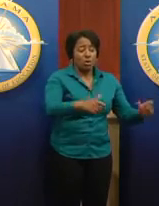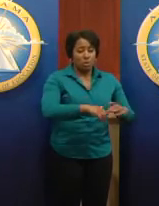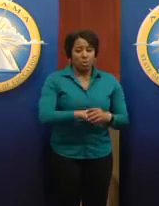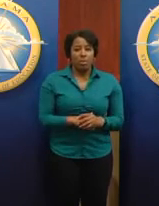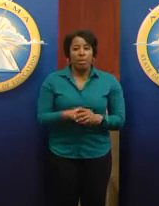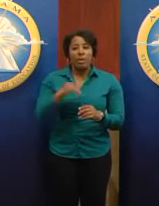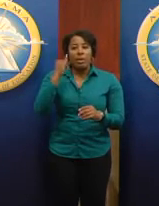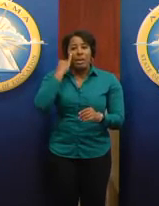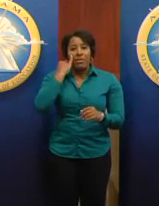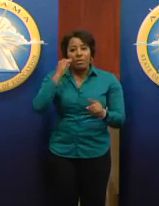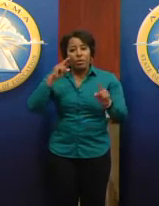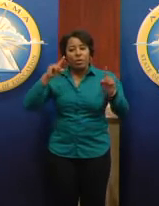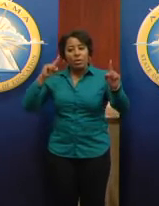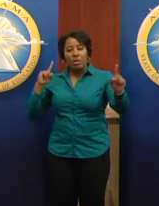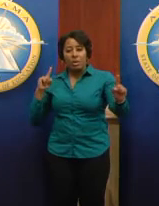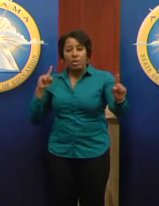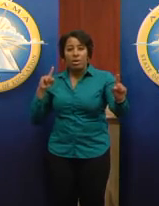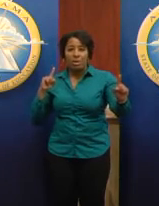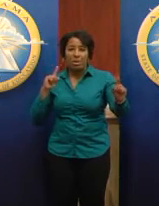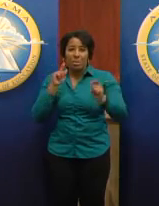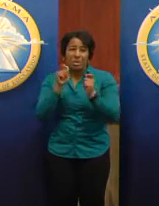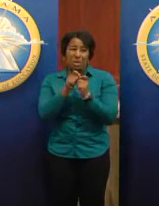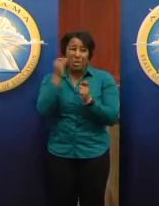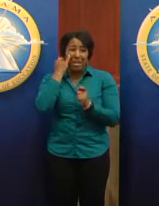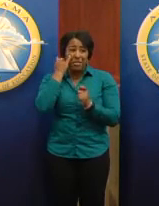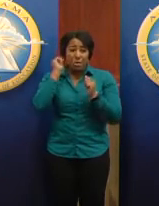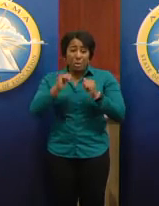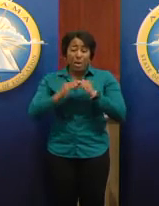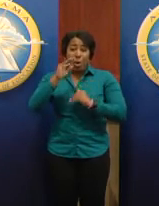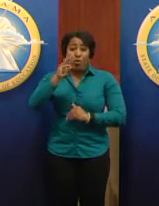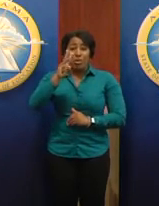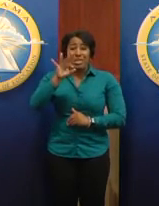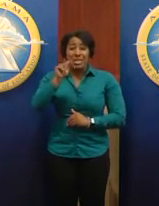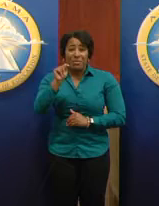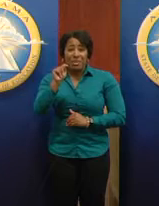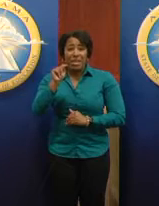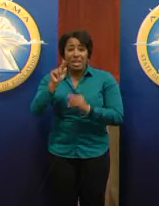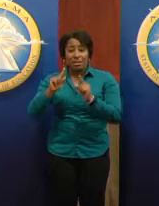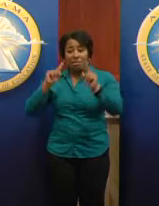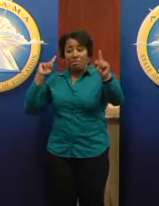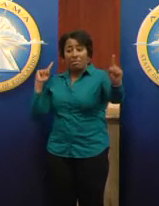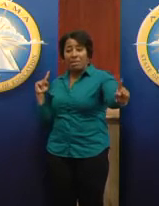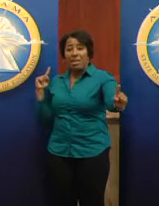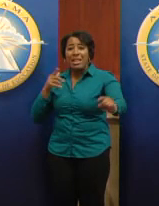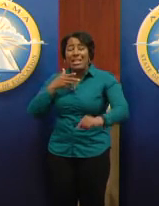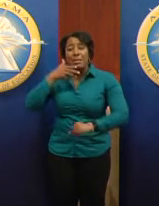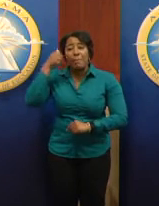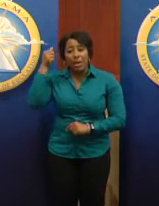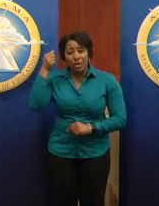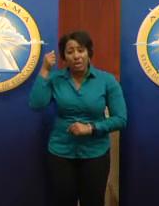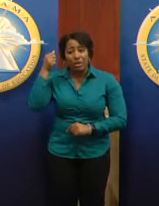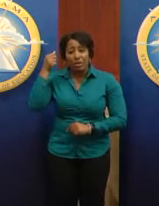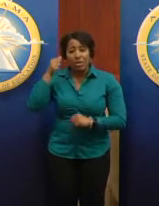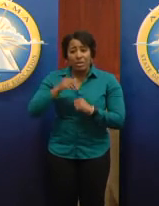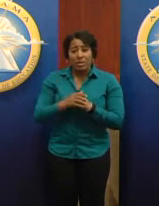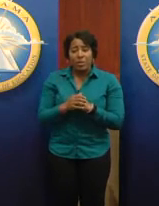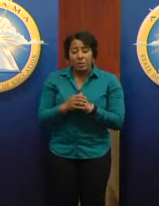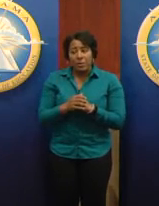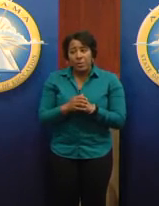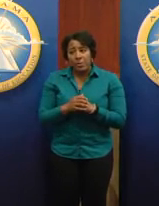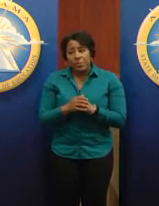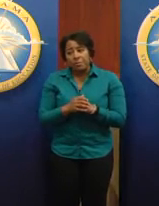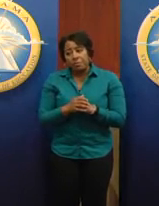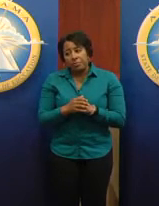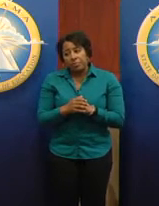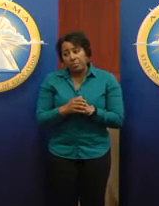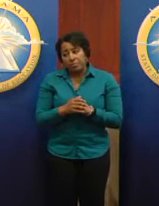further apart, particularly more than 6 feet apart, are going to be better than situations where children or anyone else can't be kept 6 feet apart.